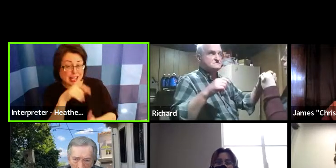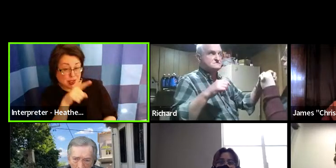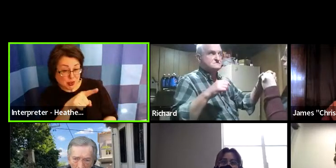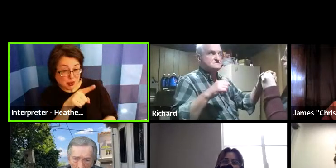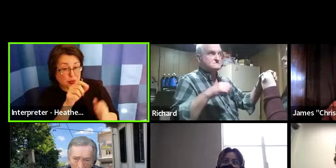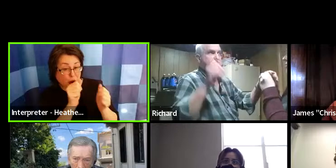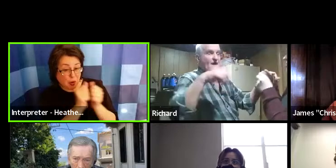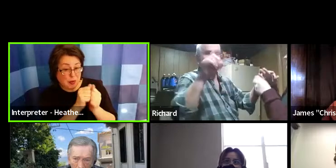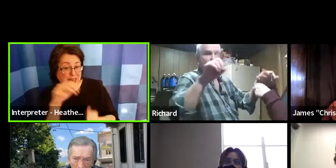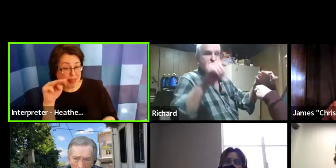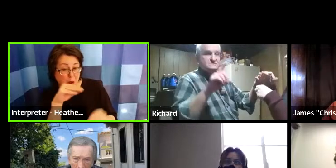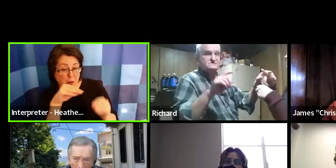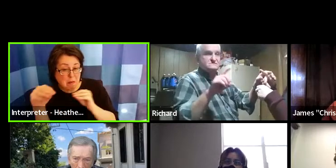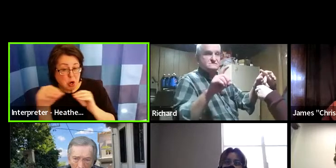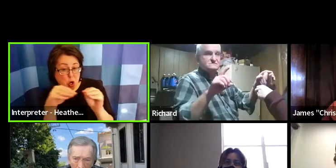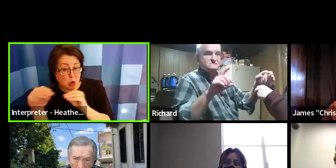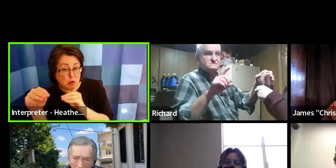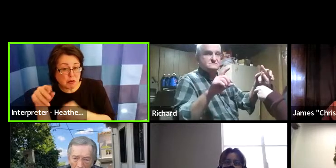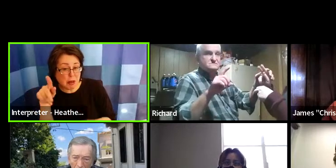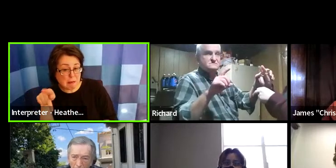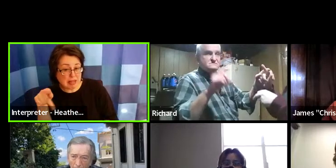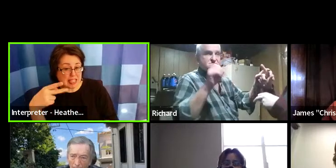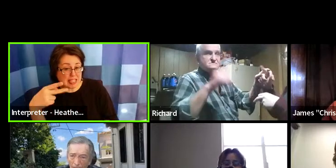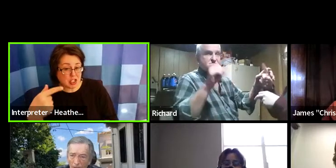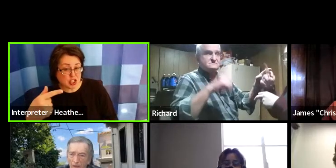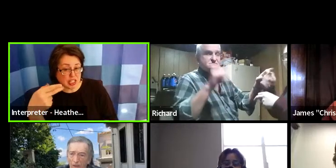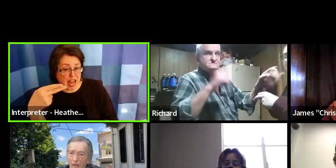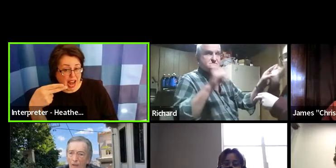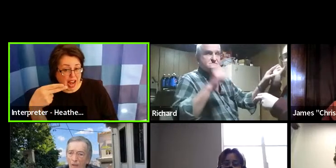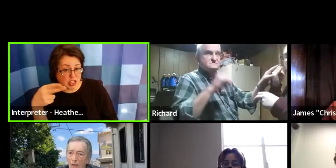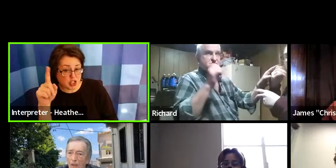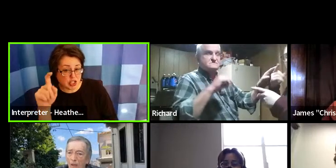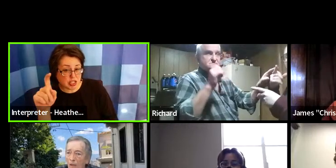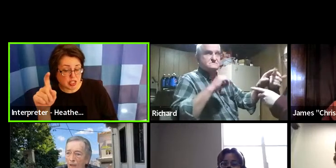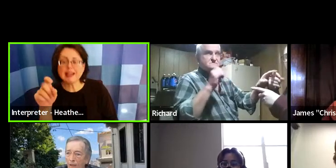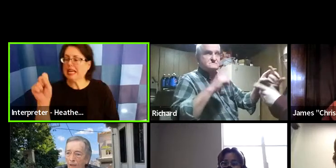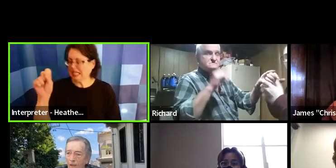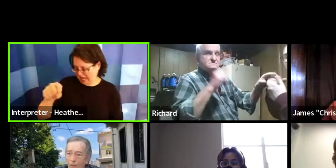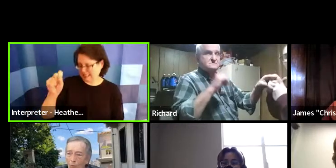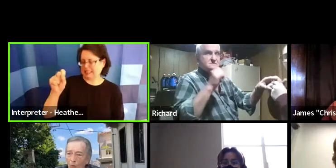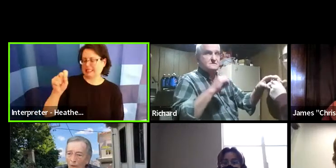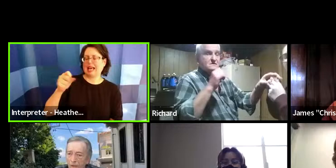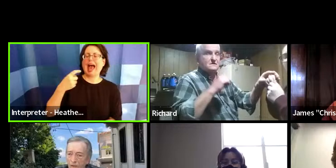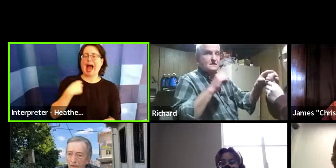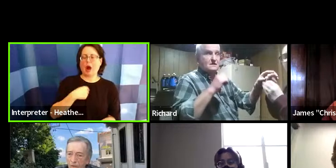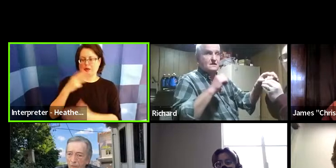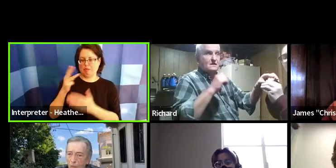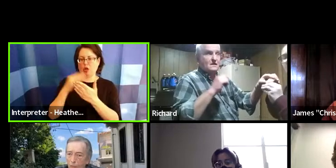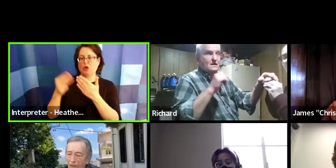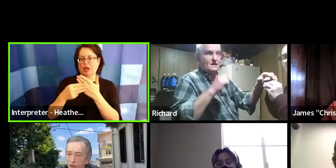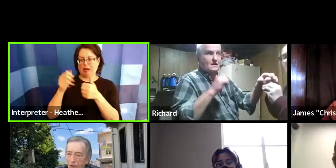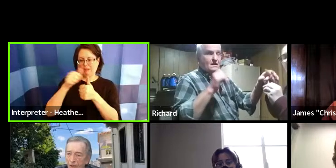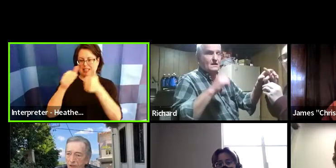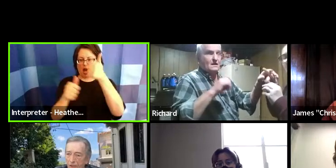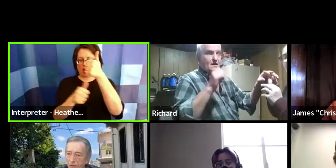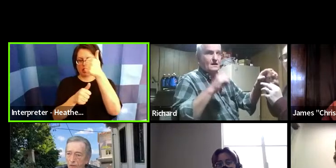PGH? That's correct, which is a DOMI directed program. And why is it that